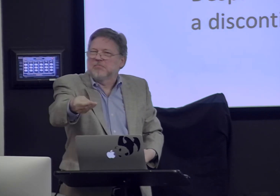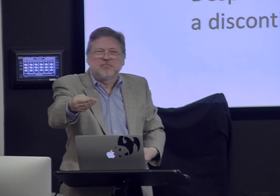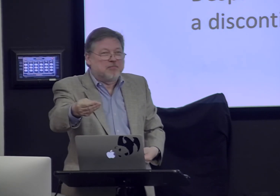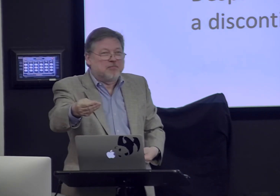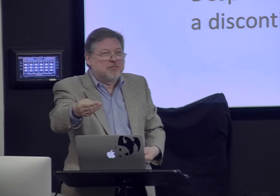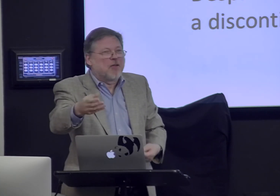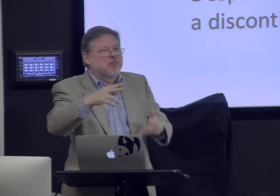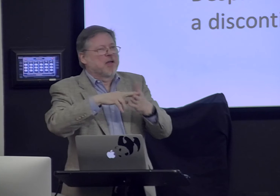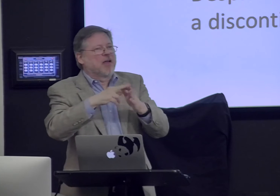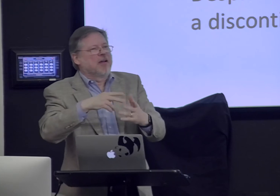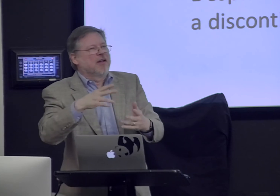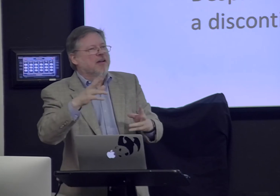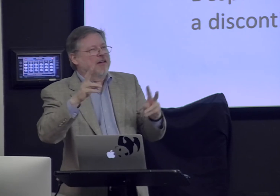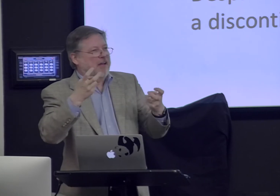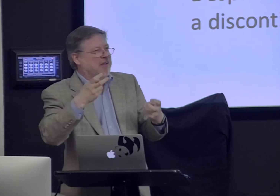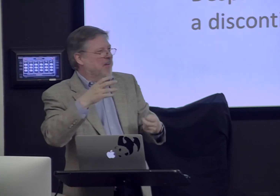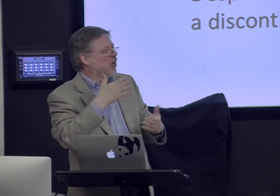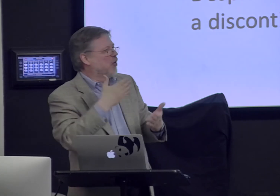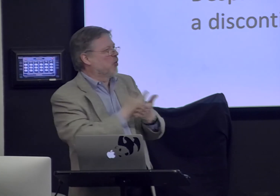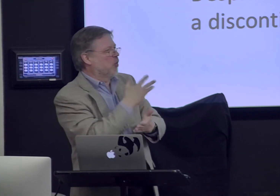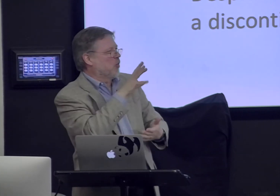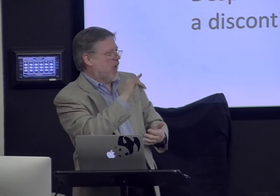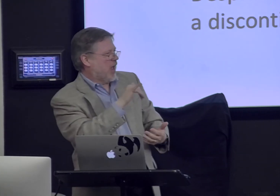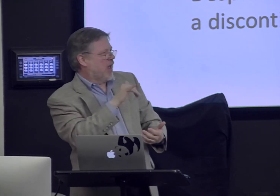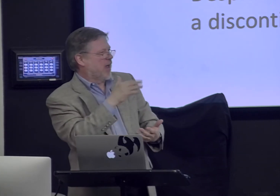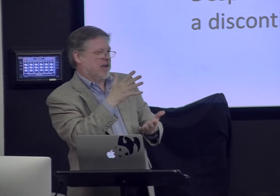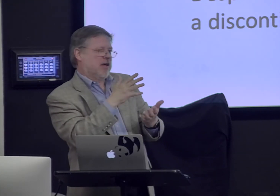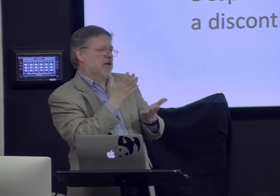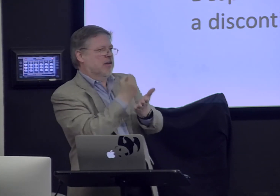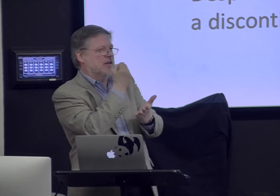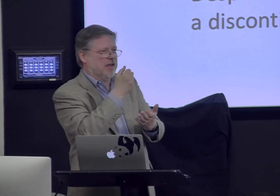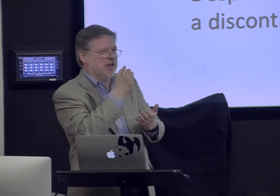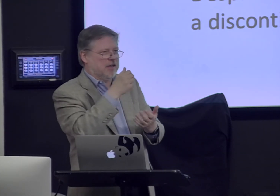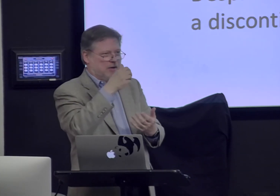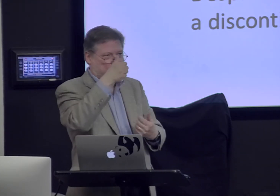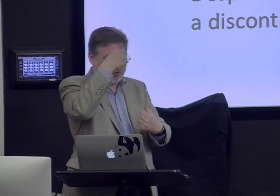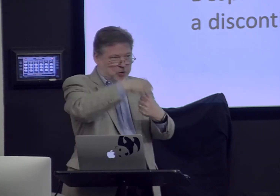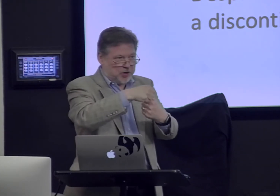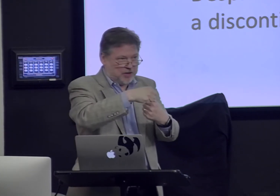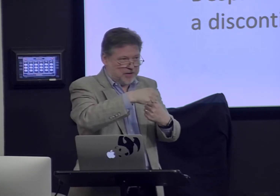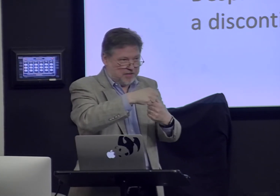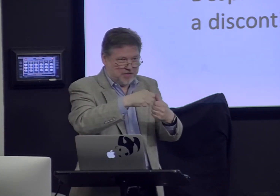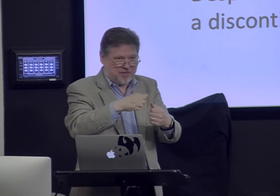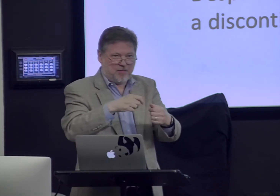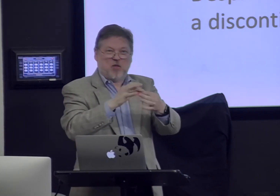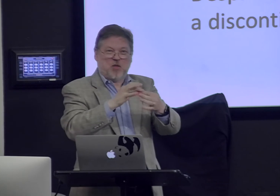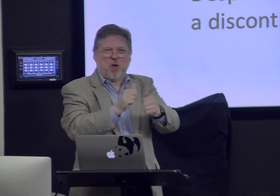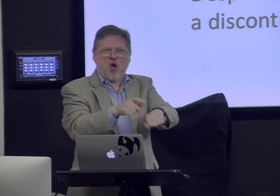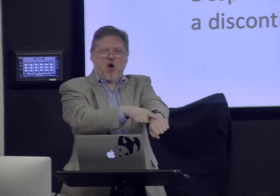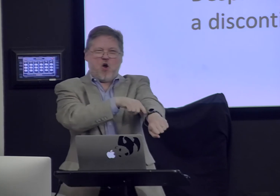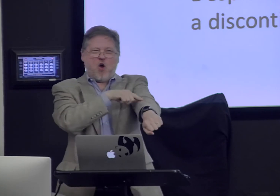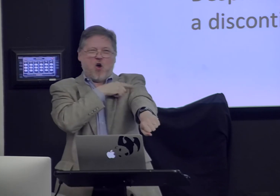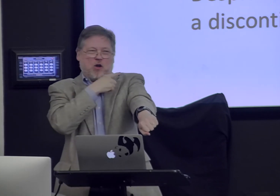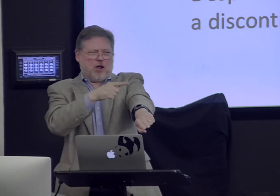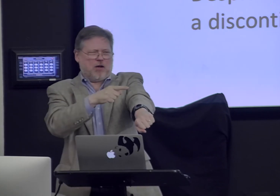met deaf people many generations older than them, then that meant that their collective memory extended